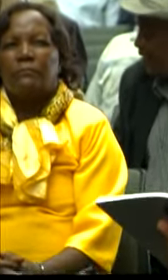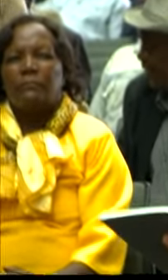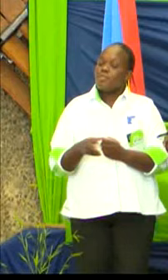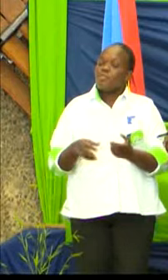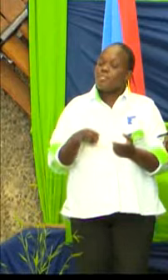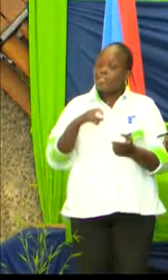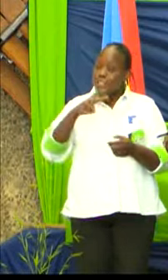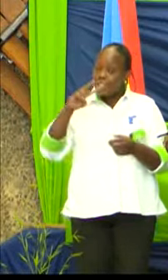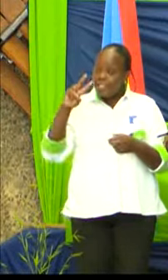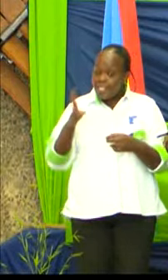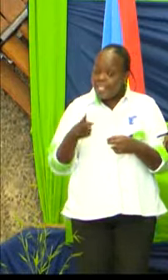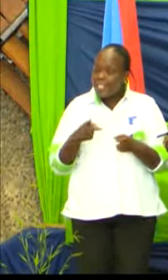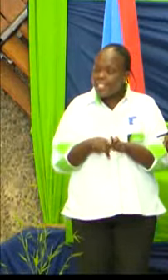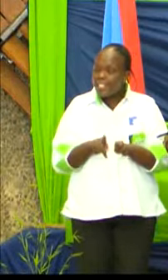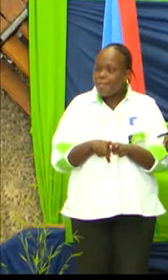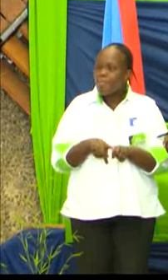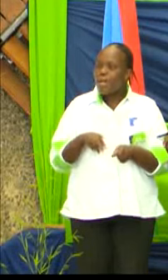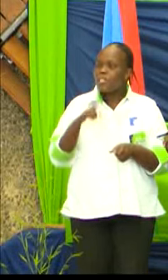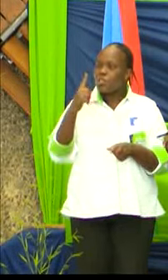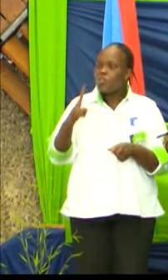2012. I'm excited